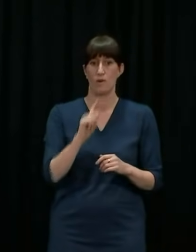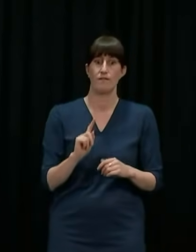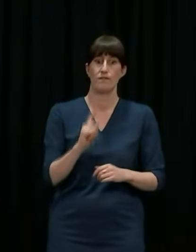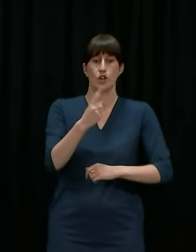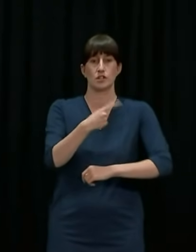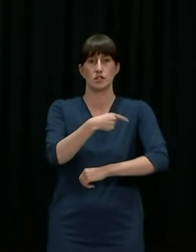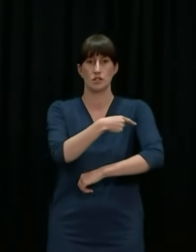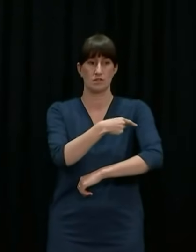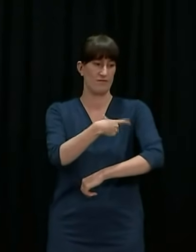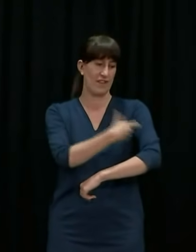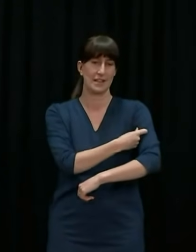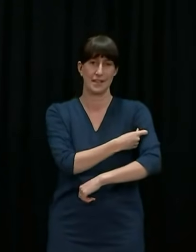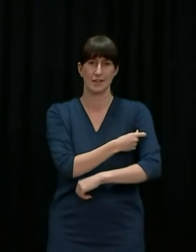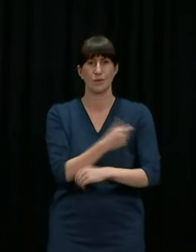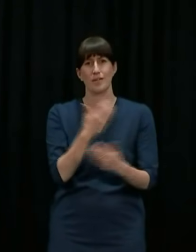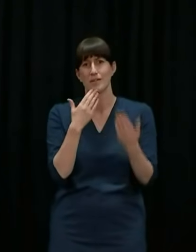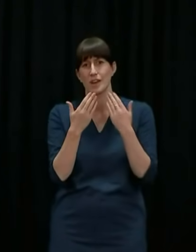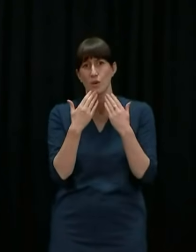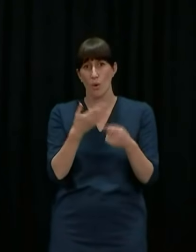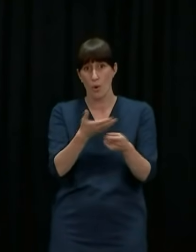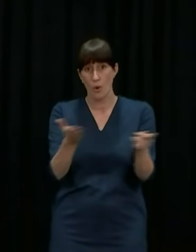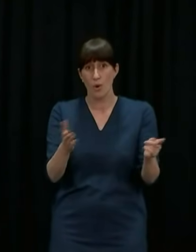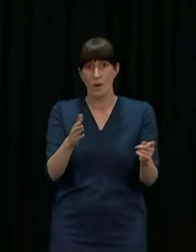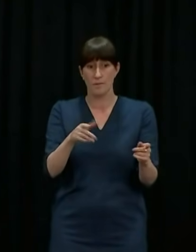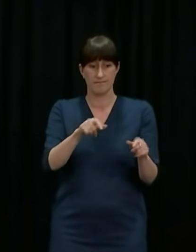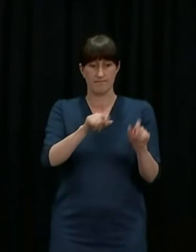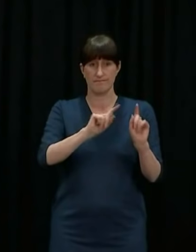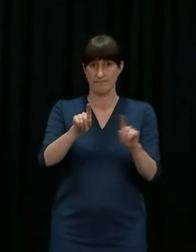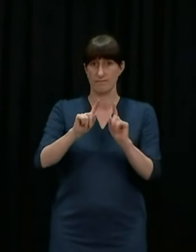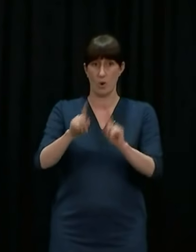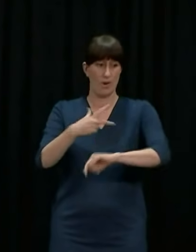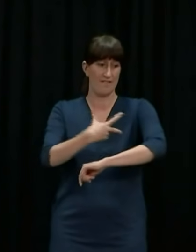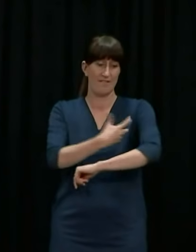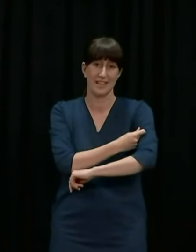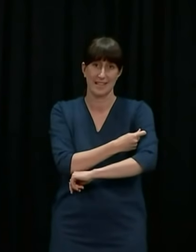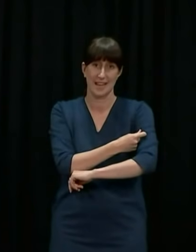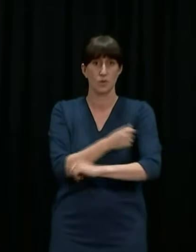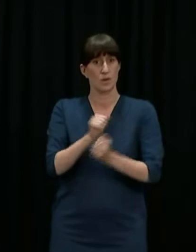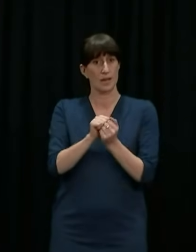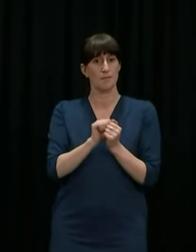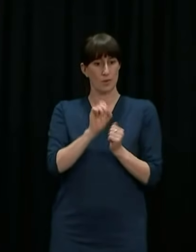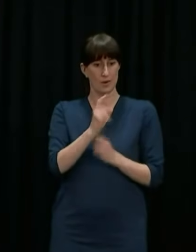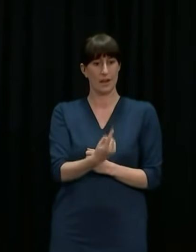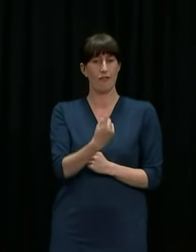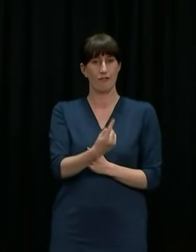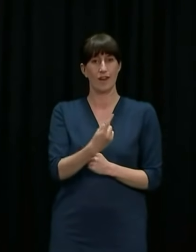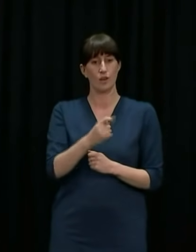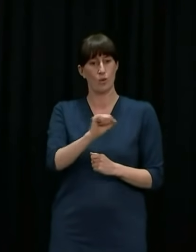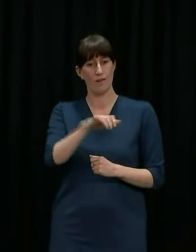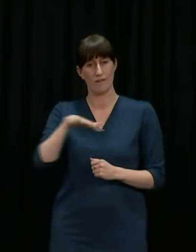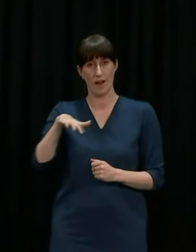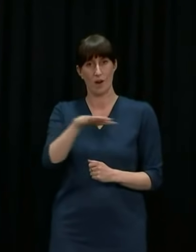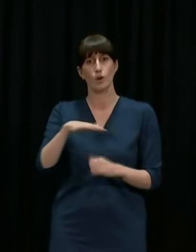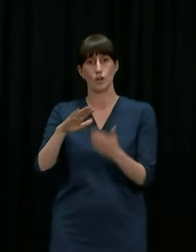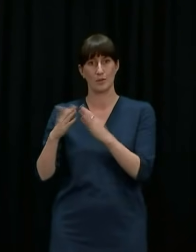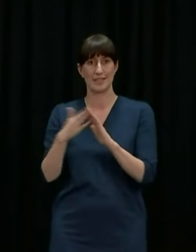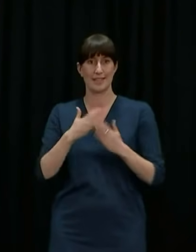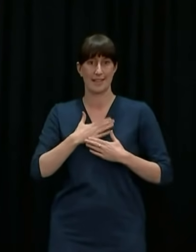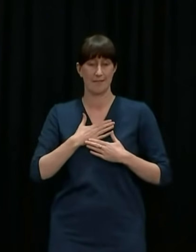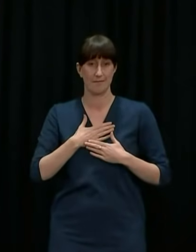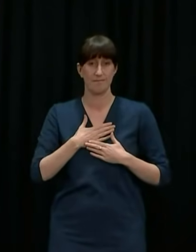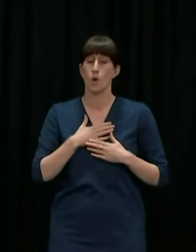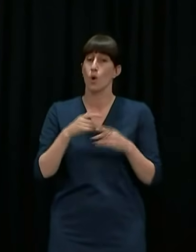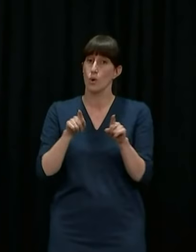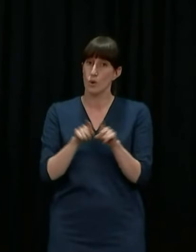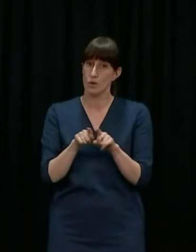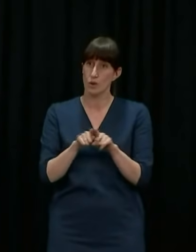to everybody who went out and got vaccinated to keep themselves and their whānau and their community safe. And also a big thank you to people in